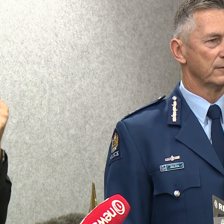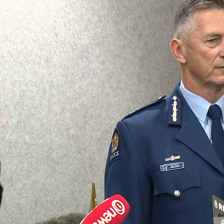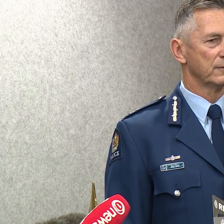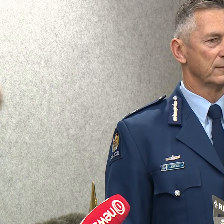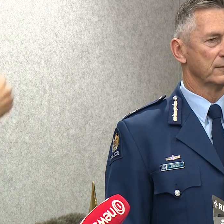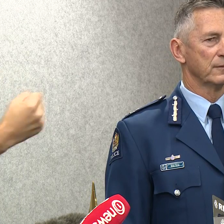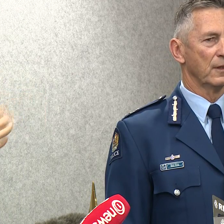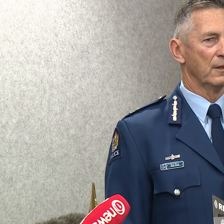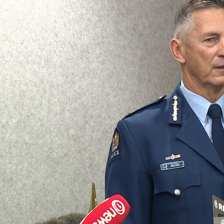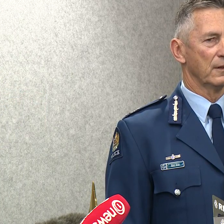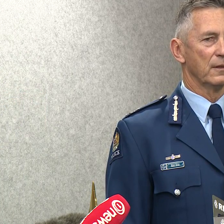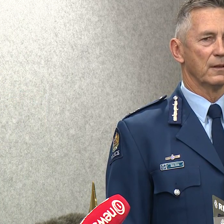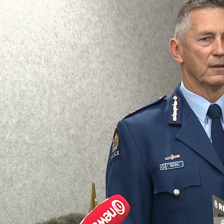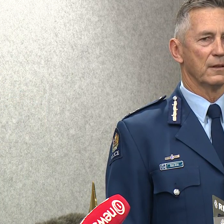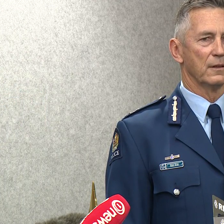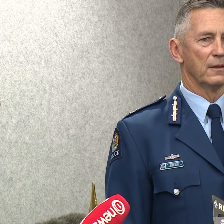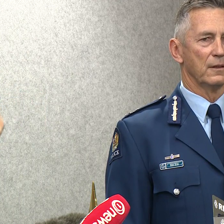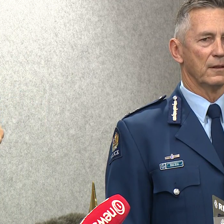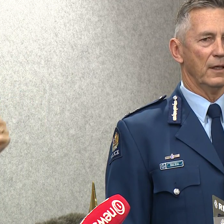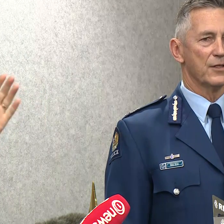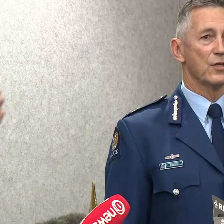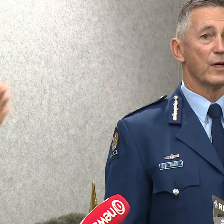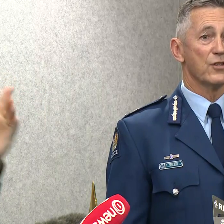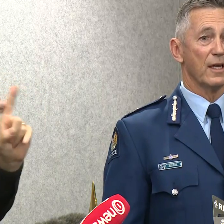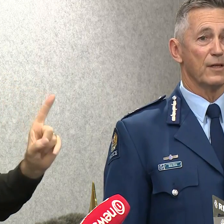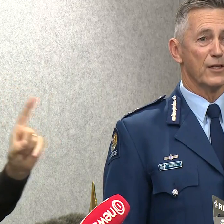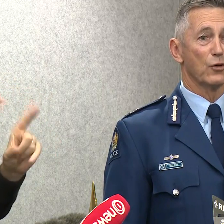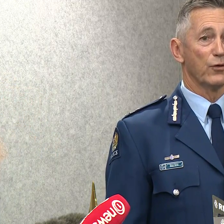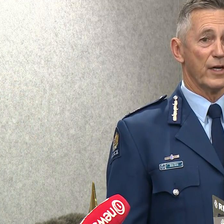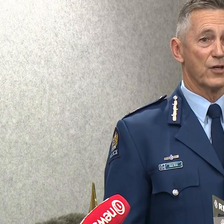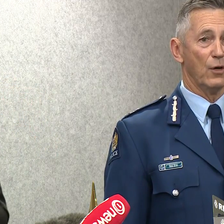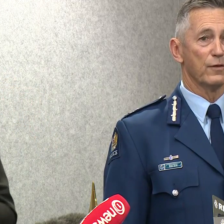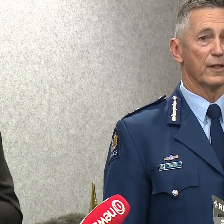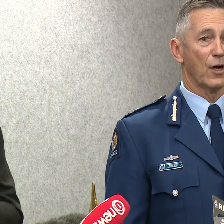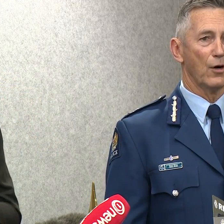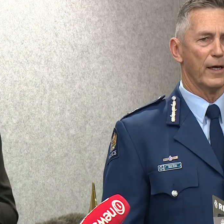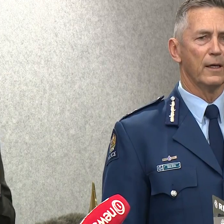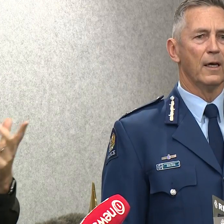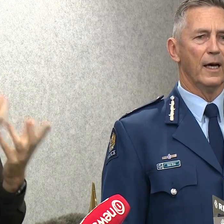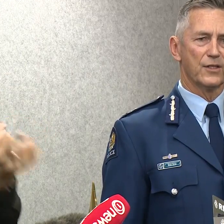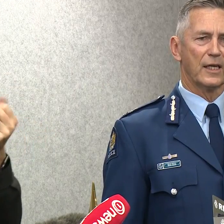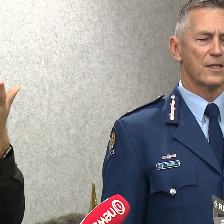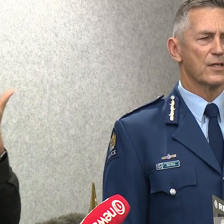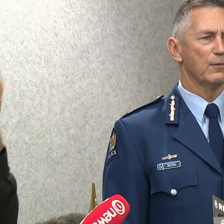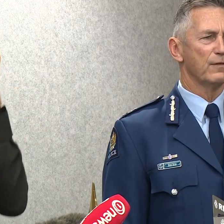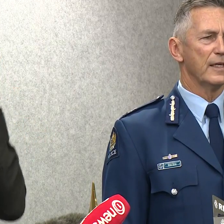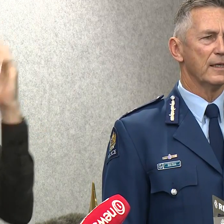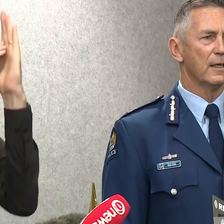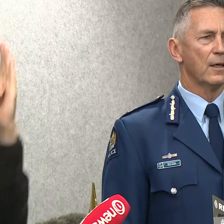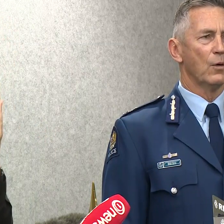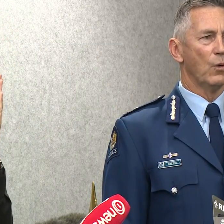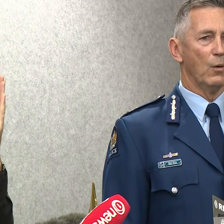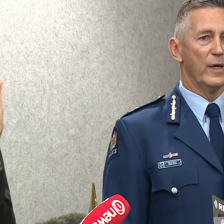why is that, Commissioner? Why are some more difficult? To reach the evidential threshold for the coroner, to get some of